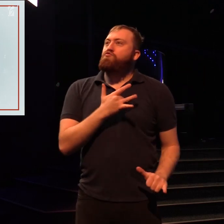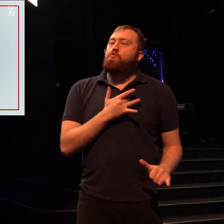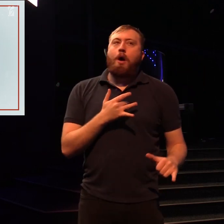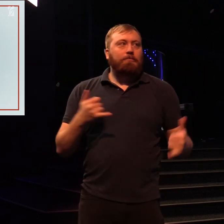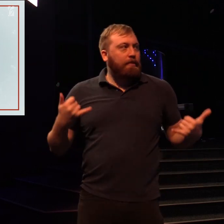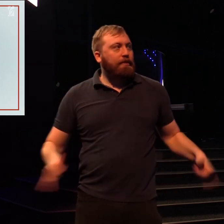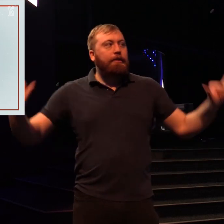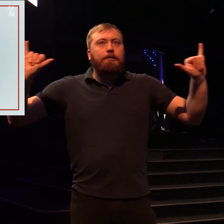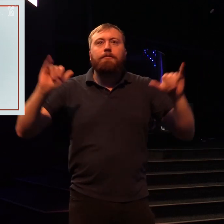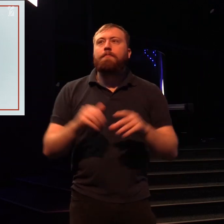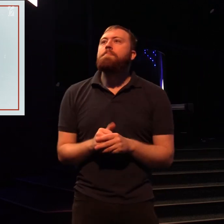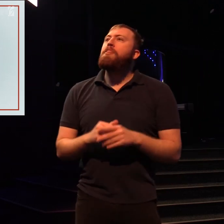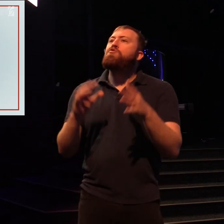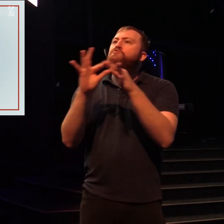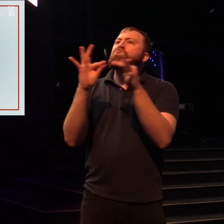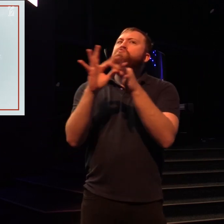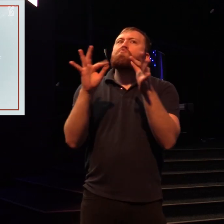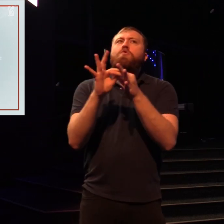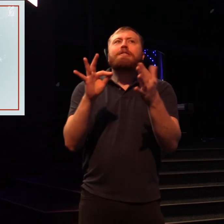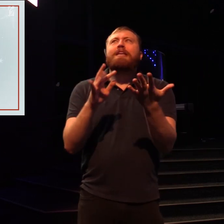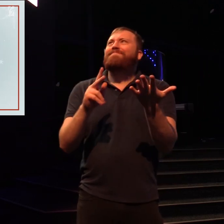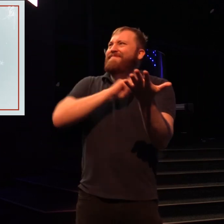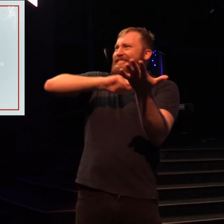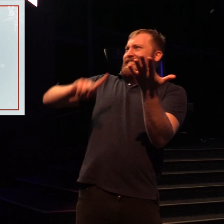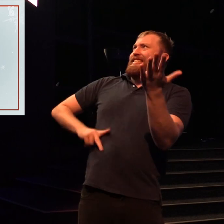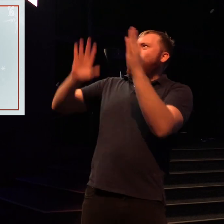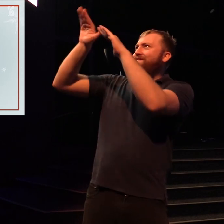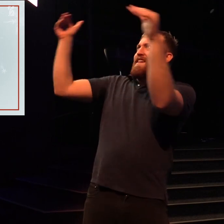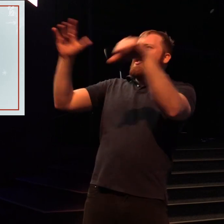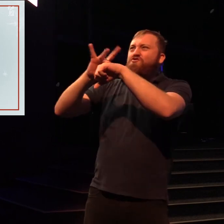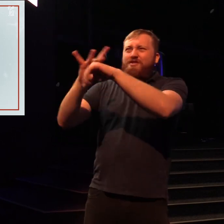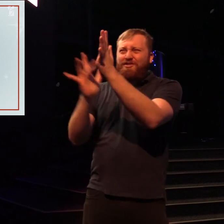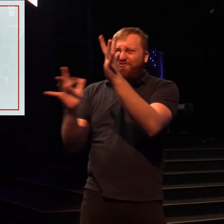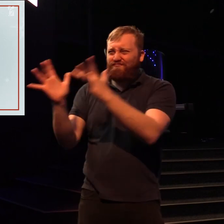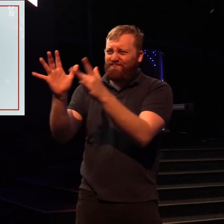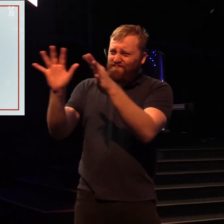These are the words the King of heaven and earth used to usher in